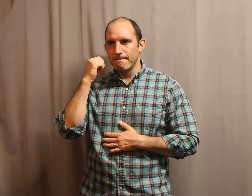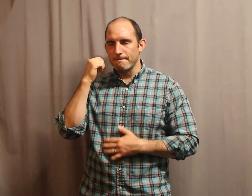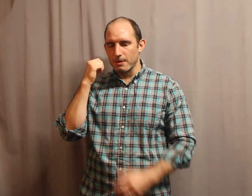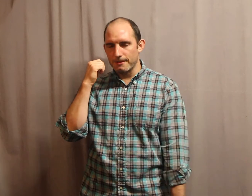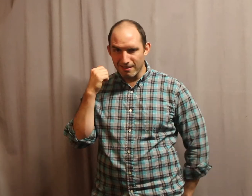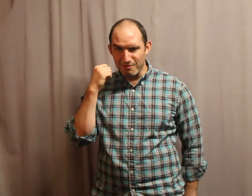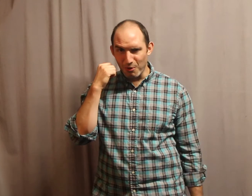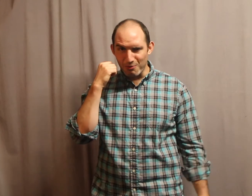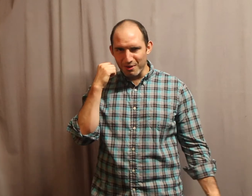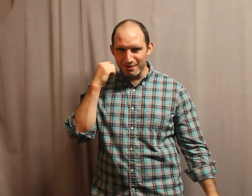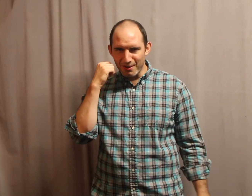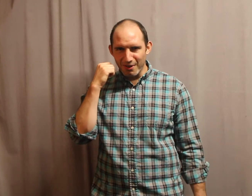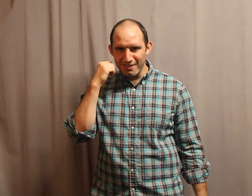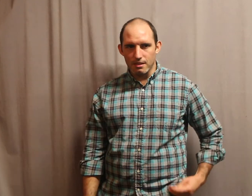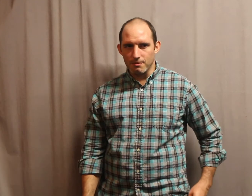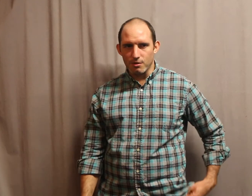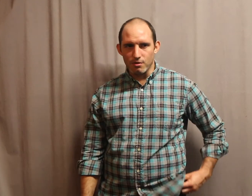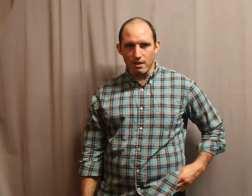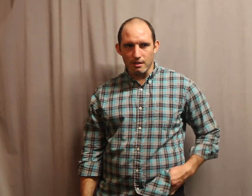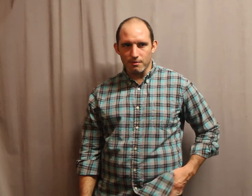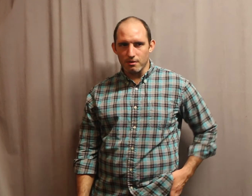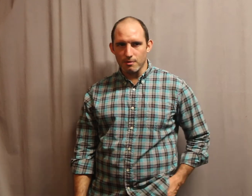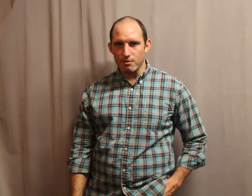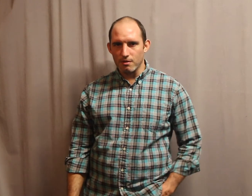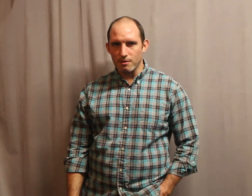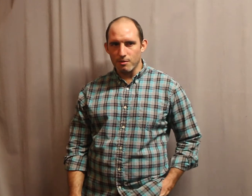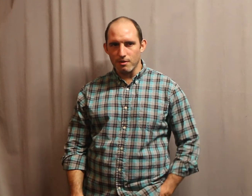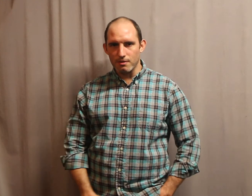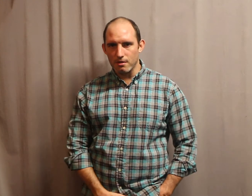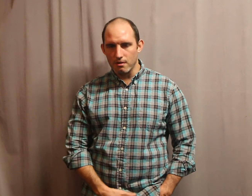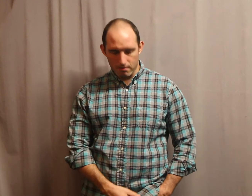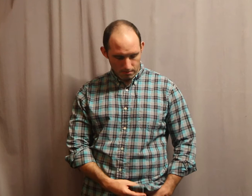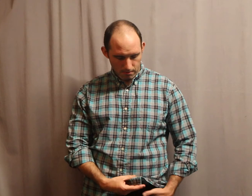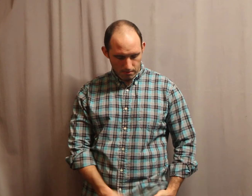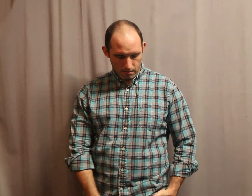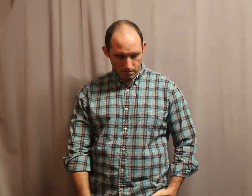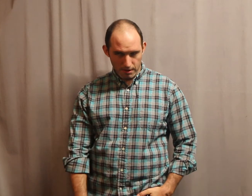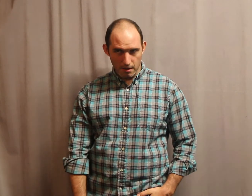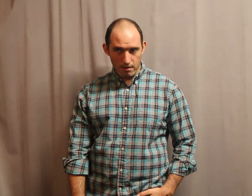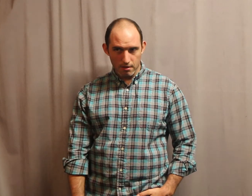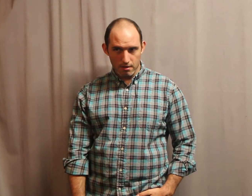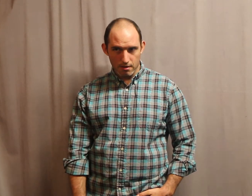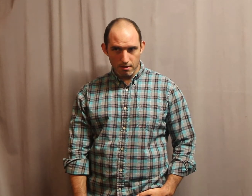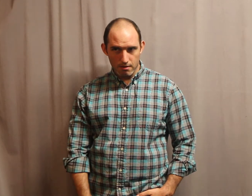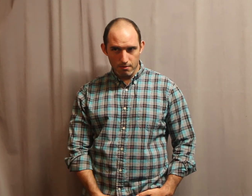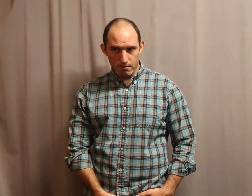Yeah, I don't like it. Okay, I'm wondering if we can talk. It seems too chillax for somebody who's nervous, but whatever you say. Like that?